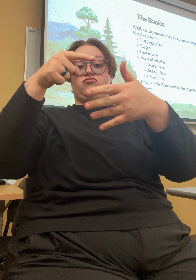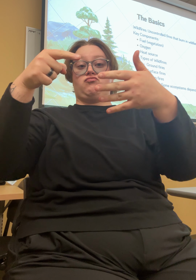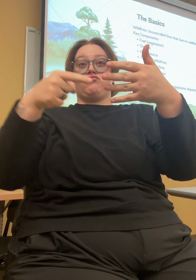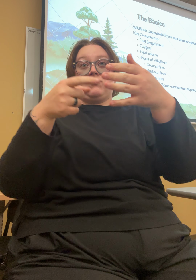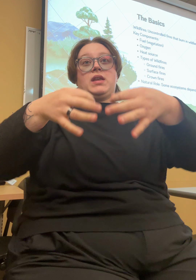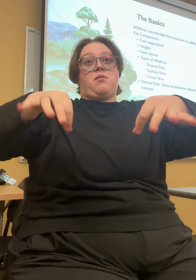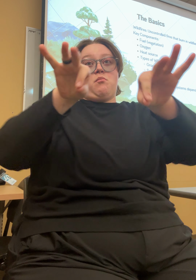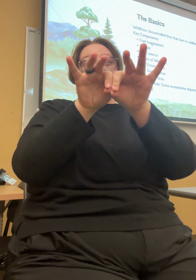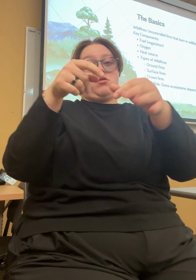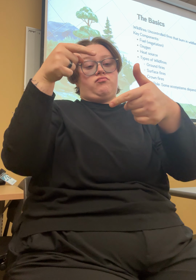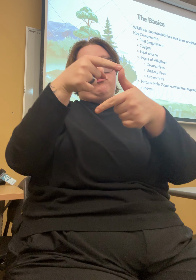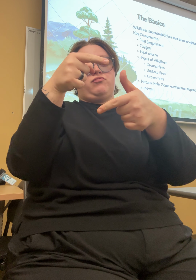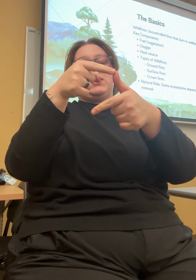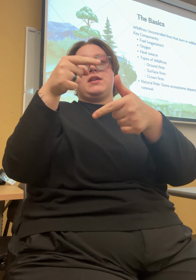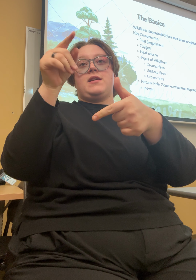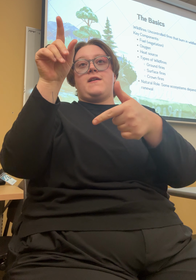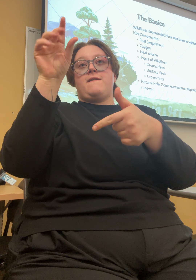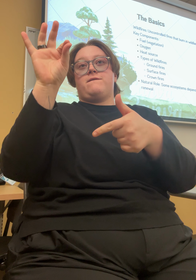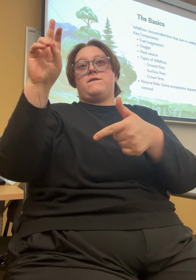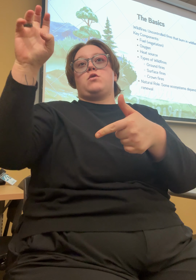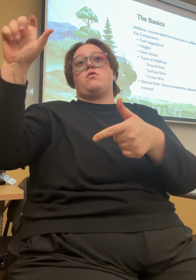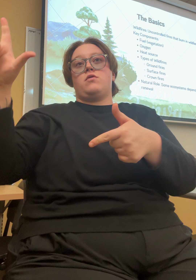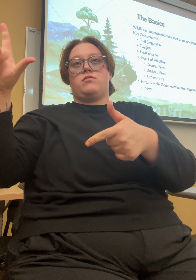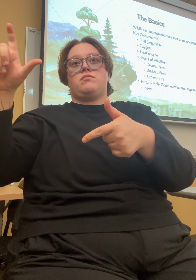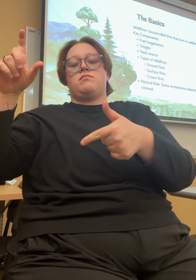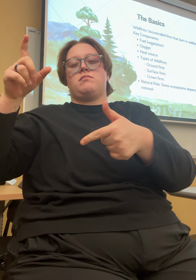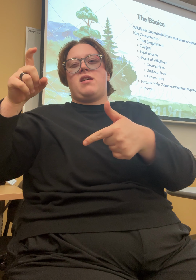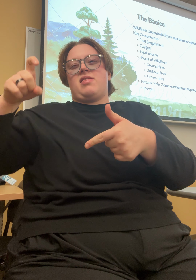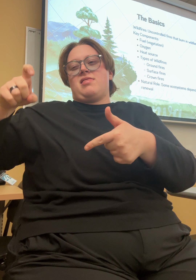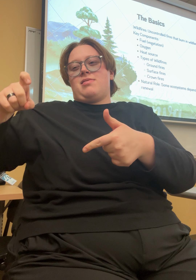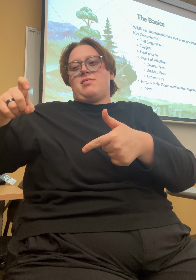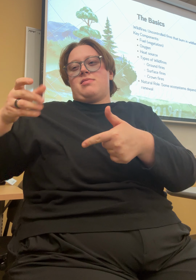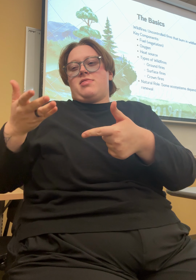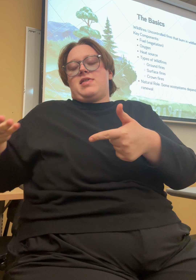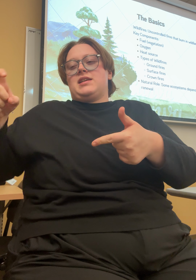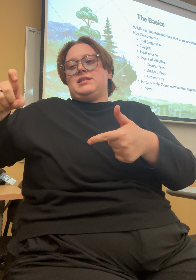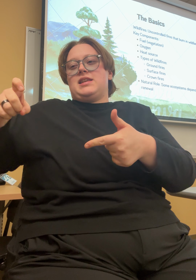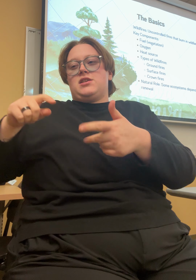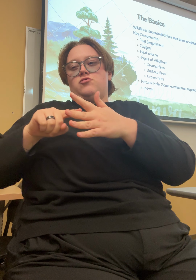vegetation, oxygen, heat sources, types of wildfires,